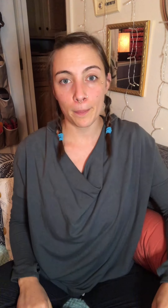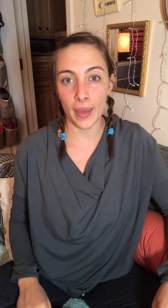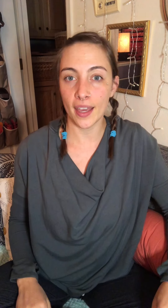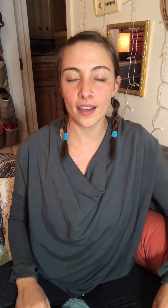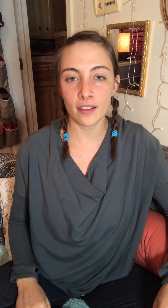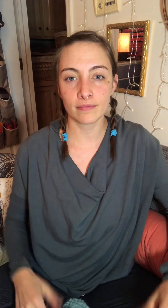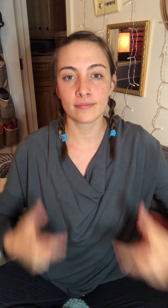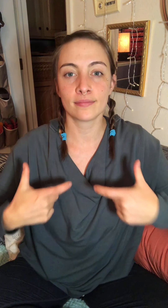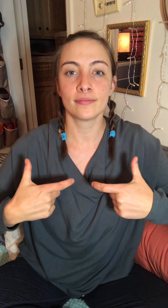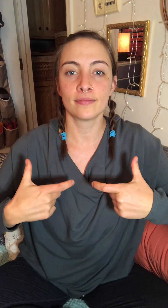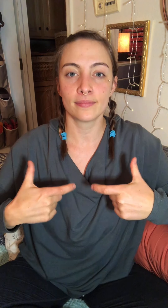Big,